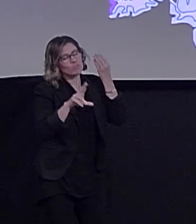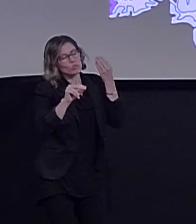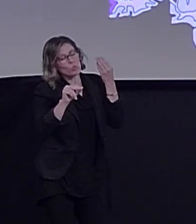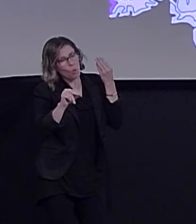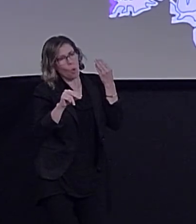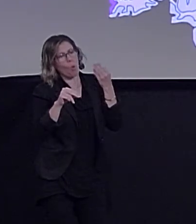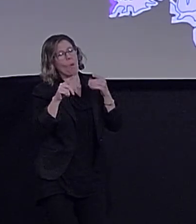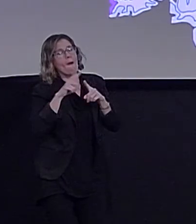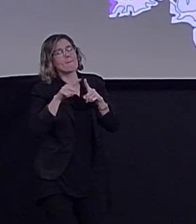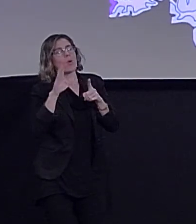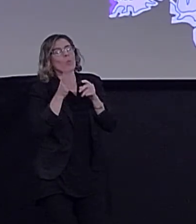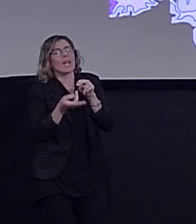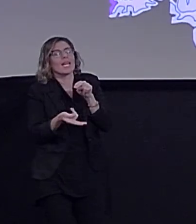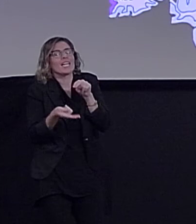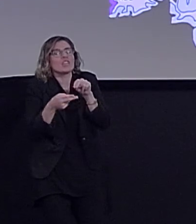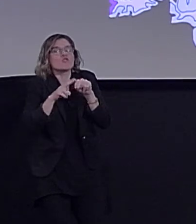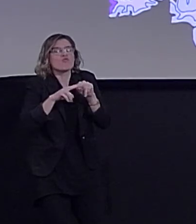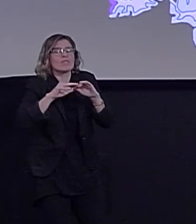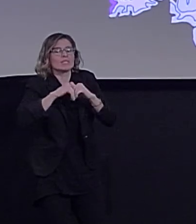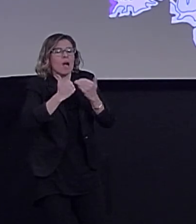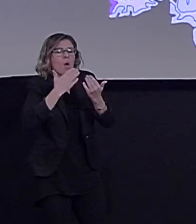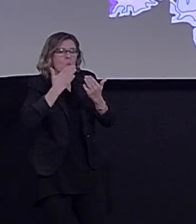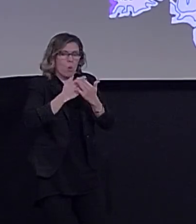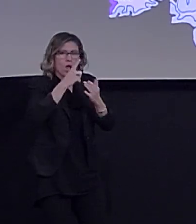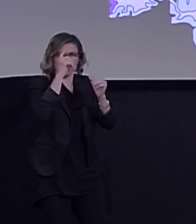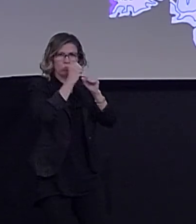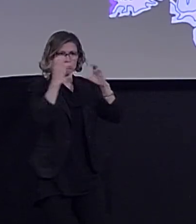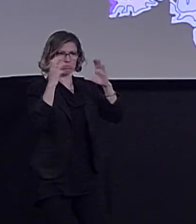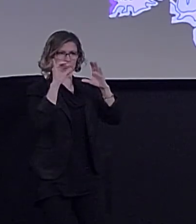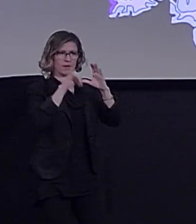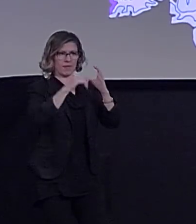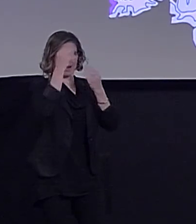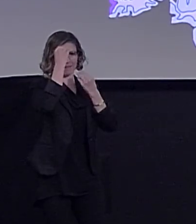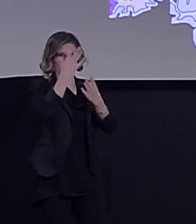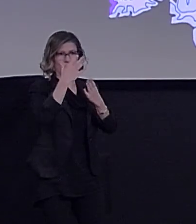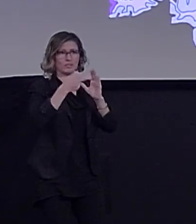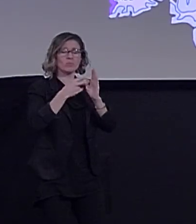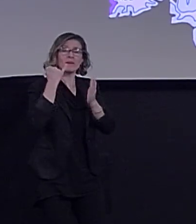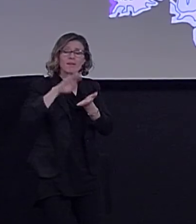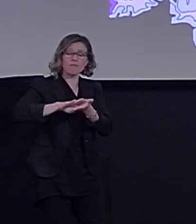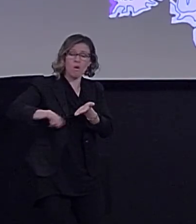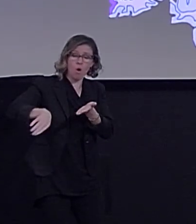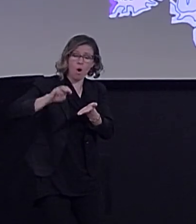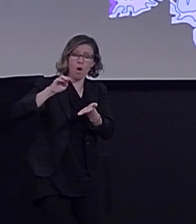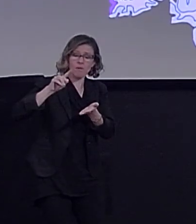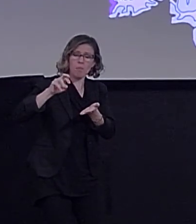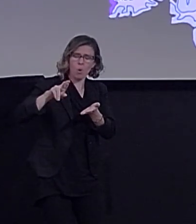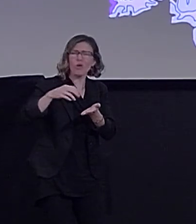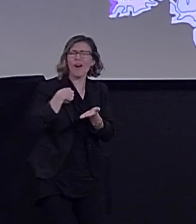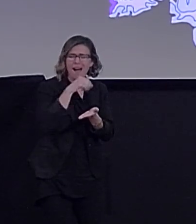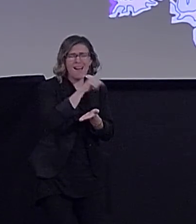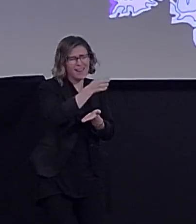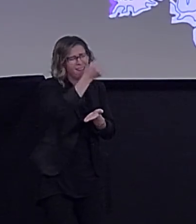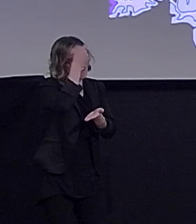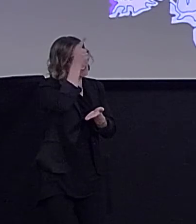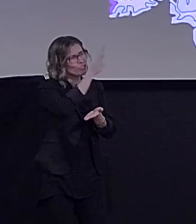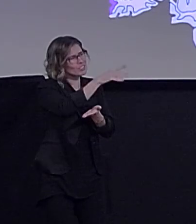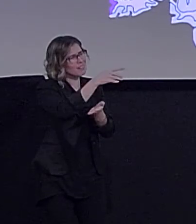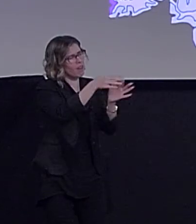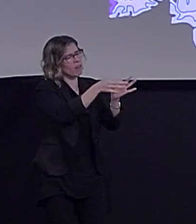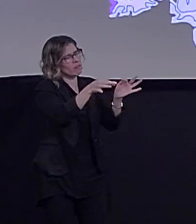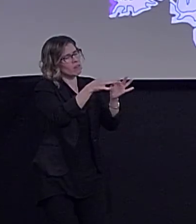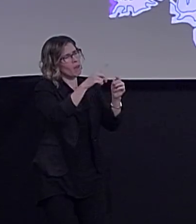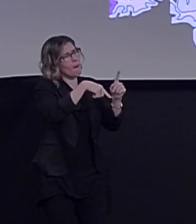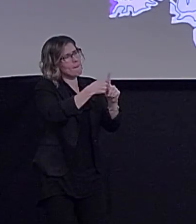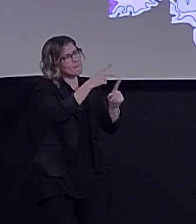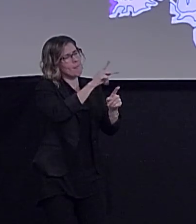your vividness of the fact. So even without motor cortex, you will understand kicking. But one thing is kicking with